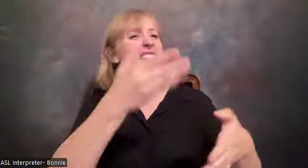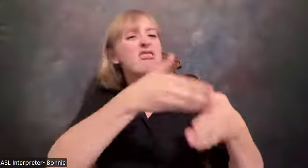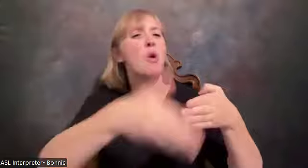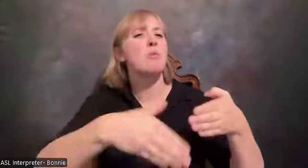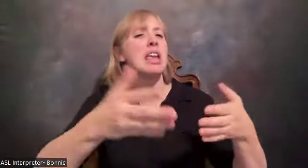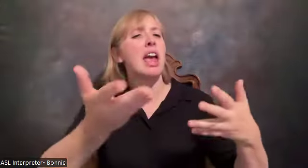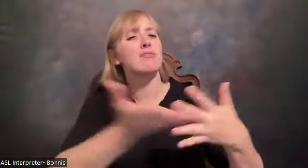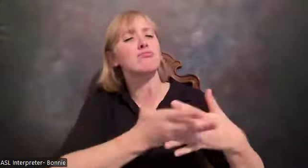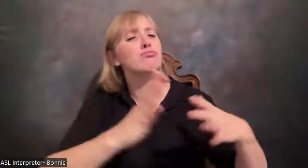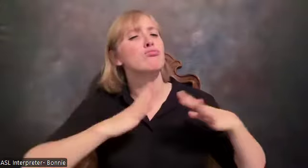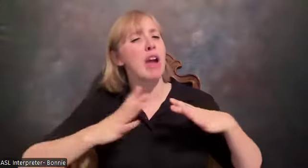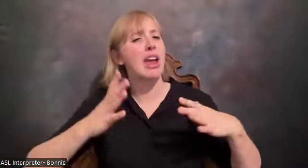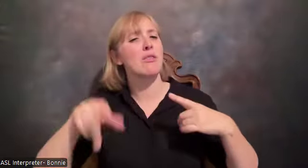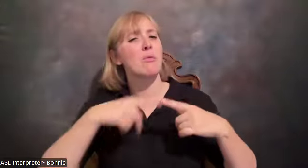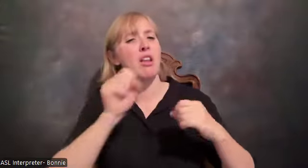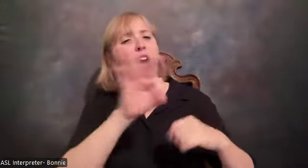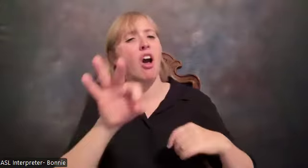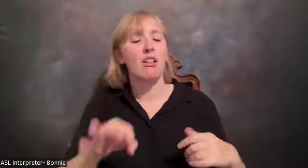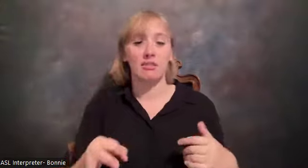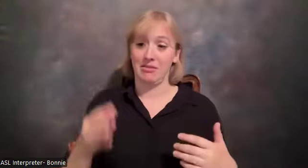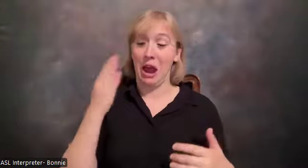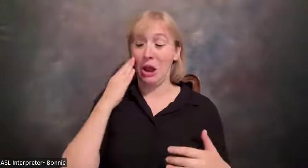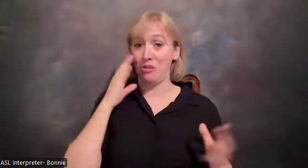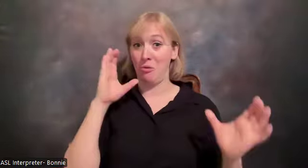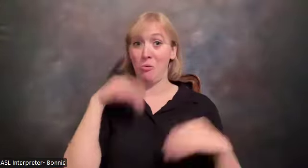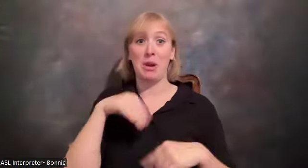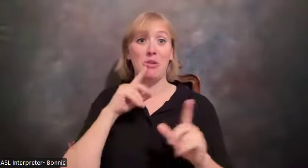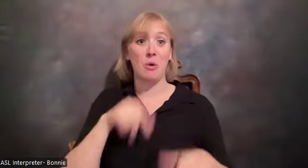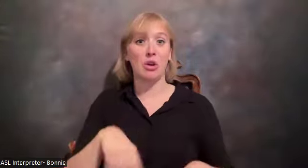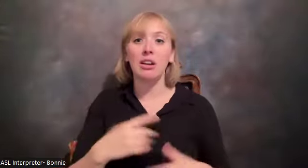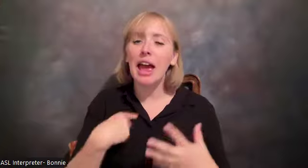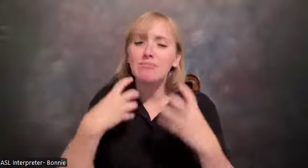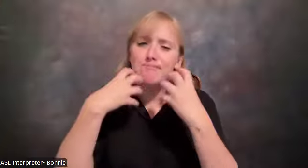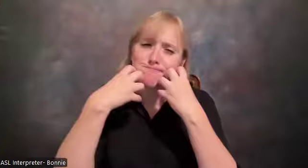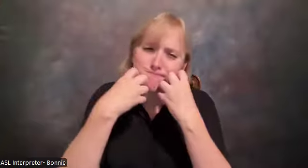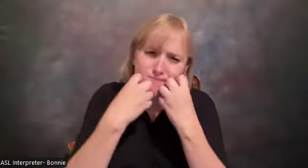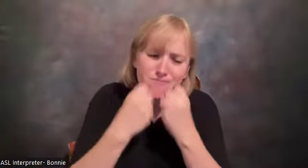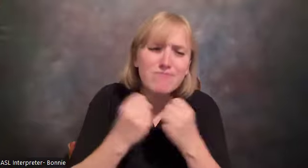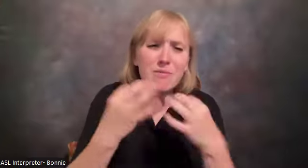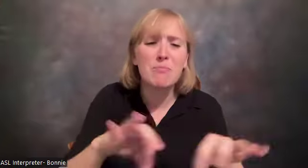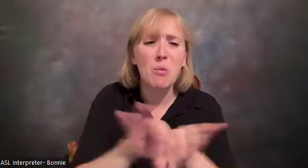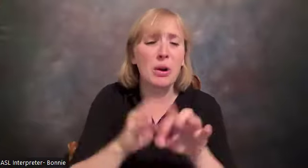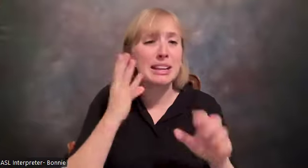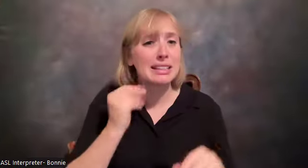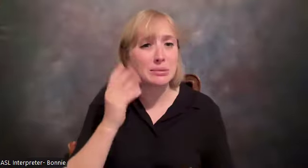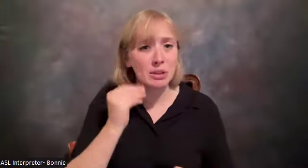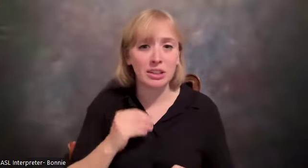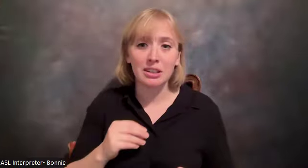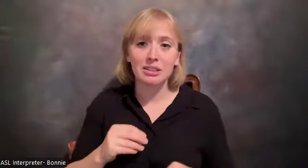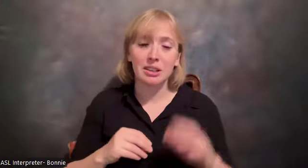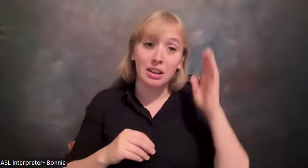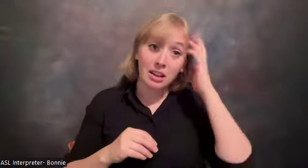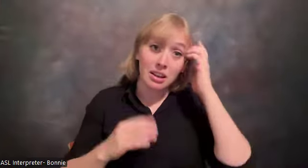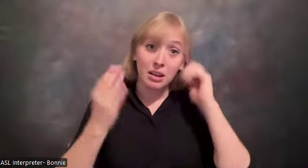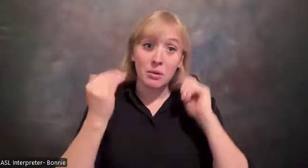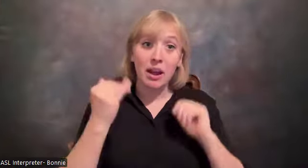out. I don't know what Navy clerk did that, but I got to tell you, I had one of the most valuable experiences because of that. If we